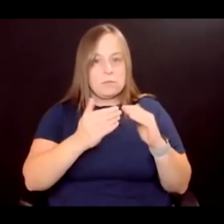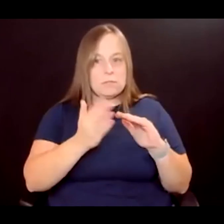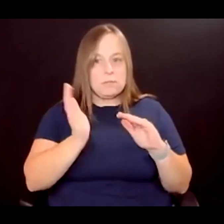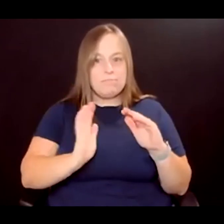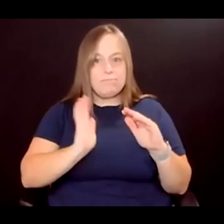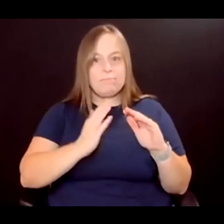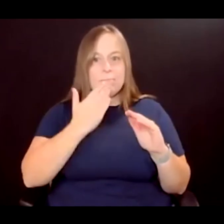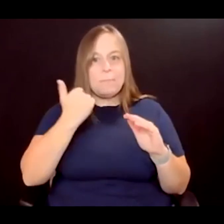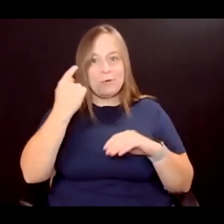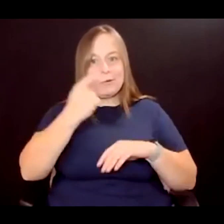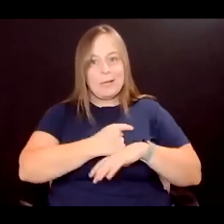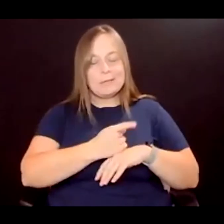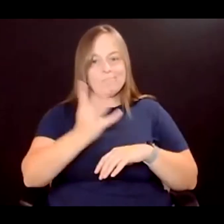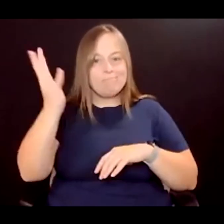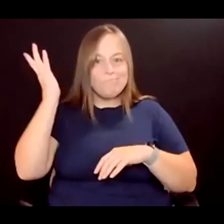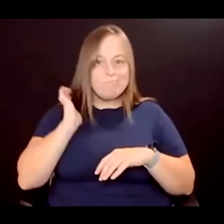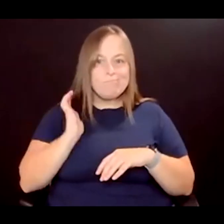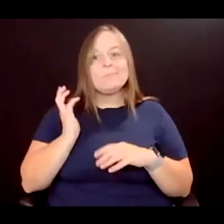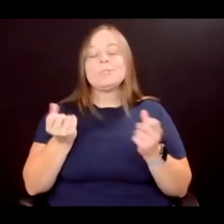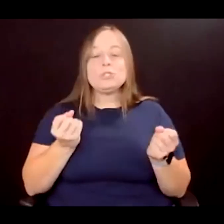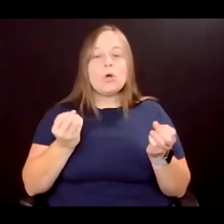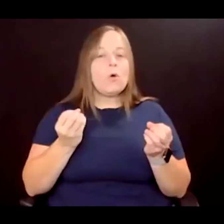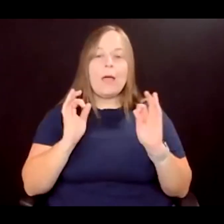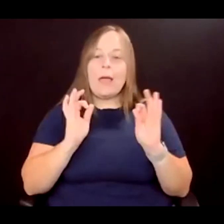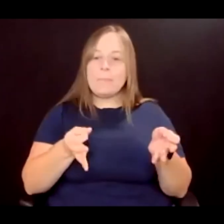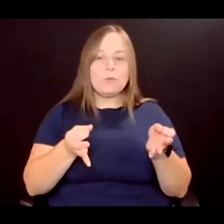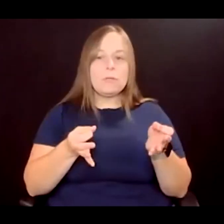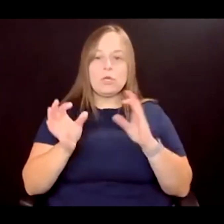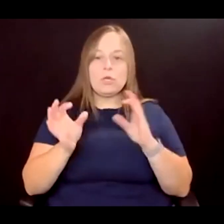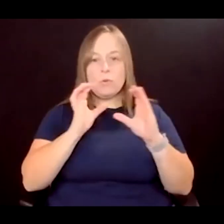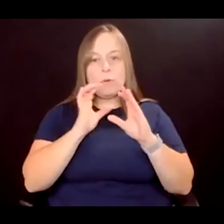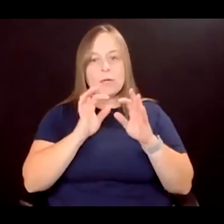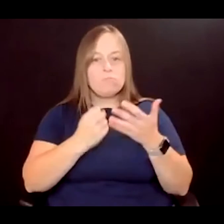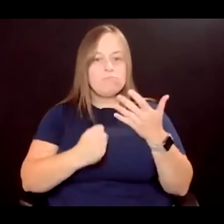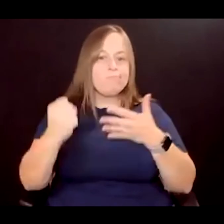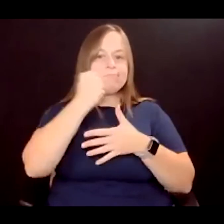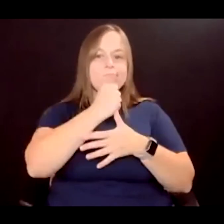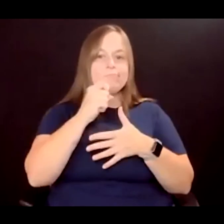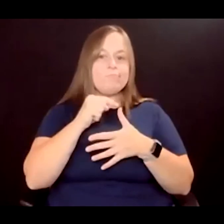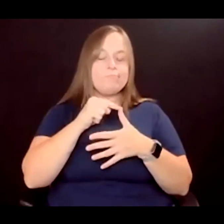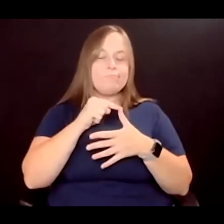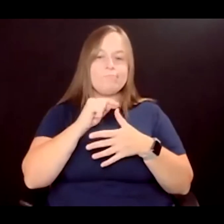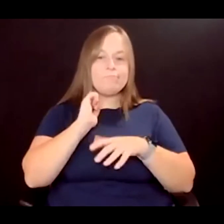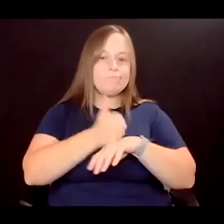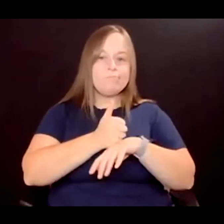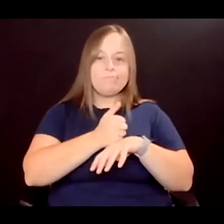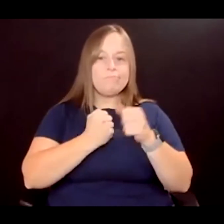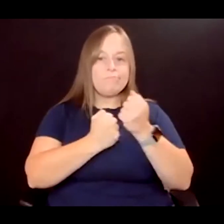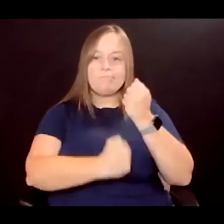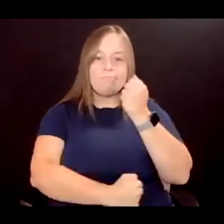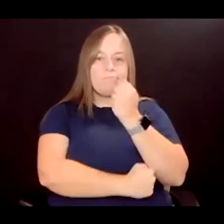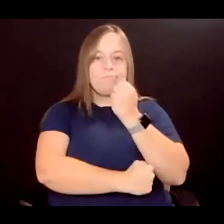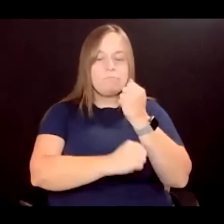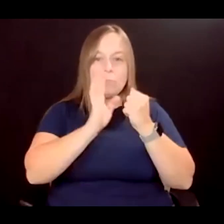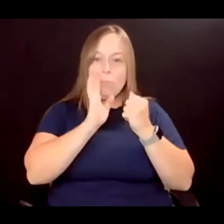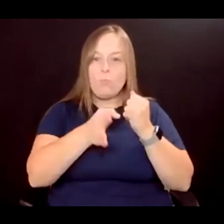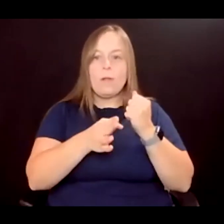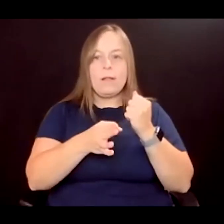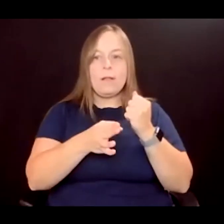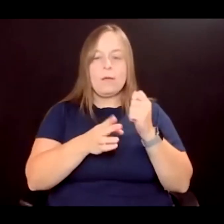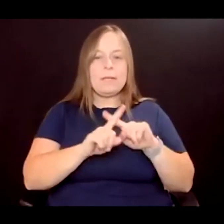go. Hello. I'm sorry, I couldn't catch that name. I'm sorry. Oh, that's okay. This is Mary Beth, and